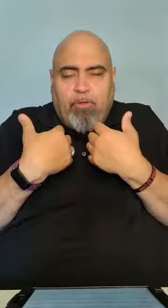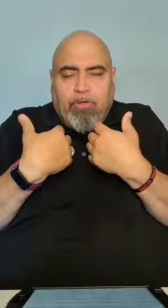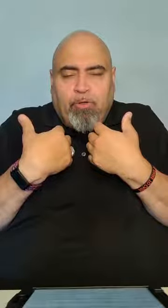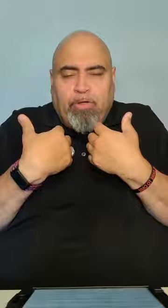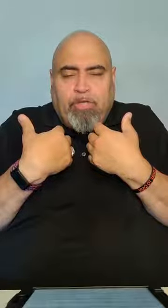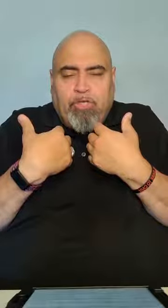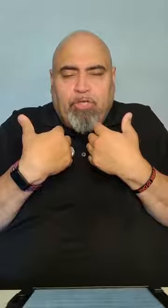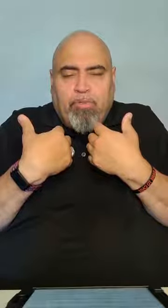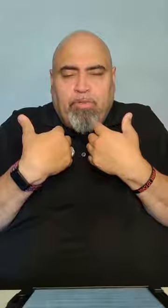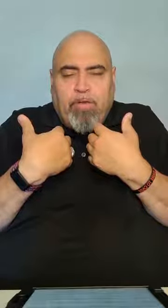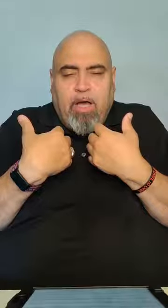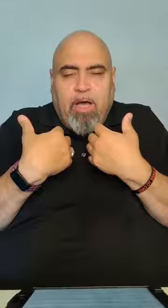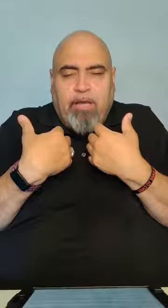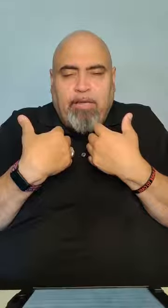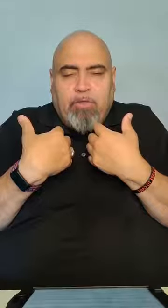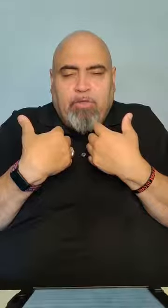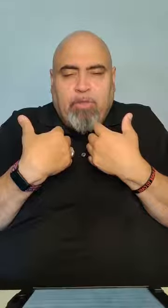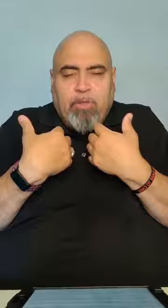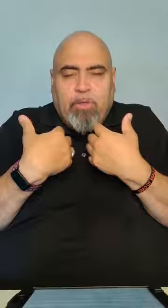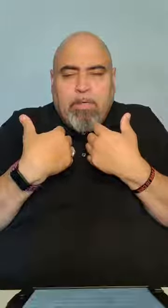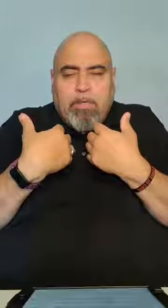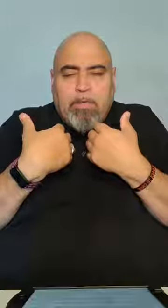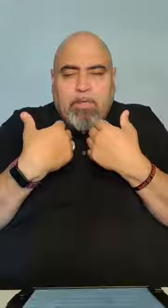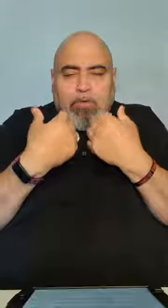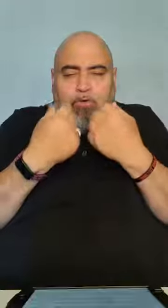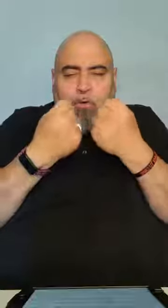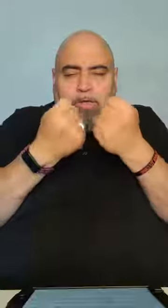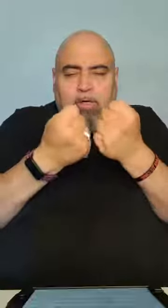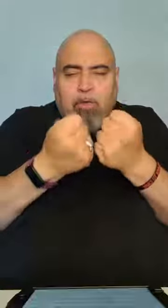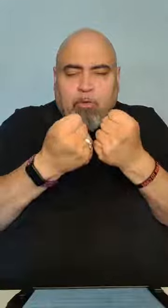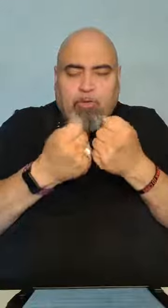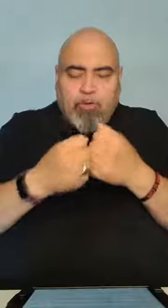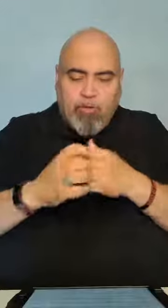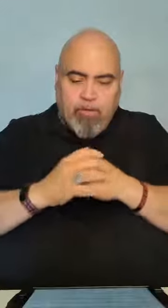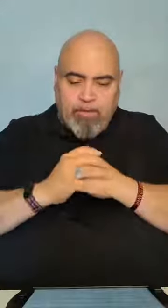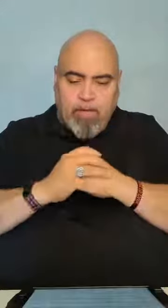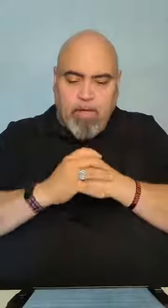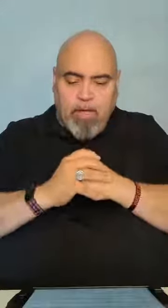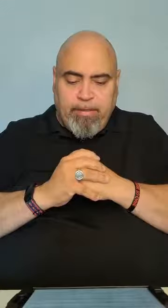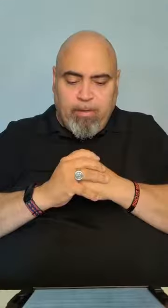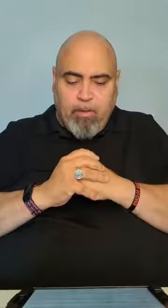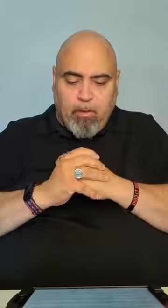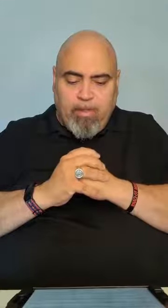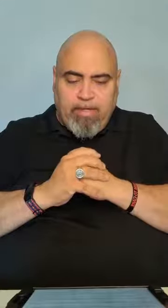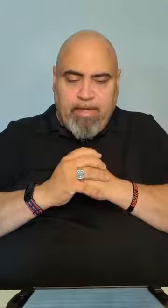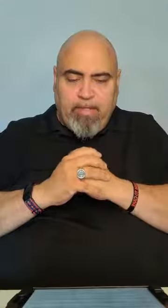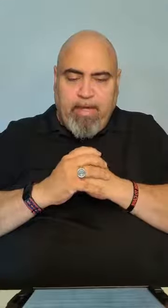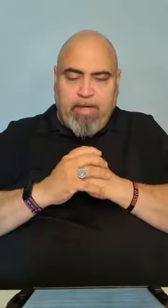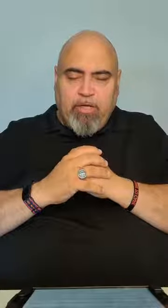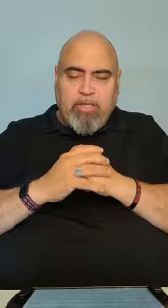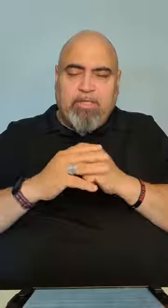personal relationship with God, into growing closer with God. We take that energy